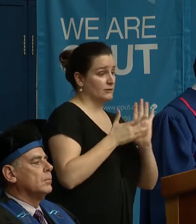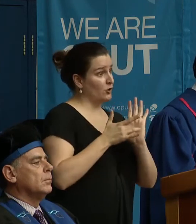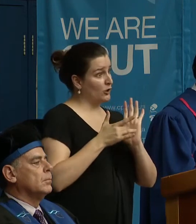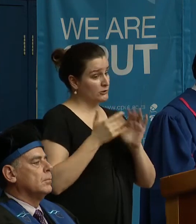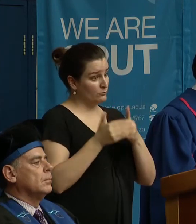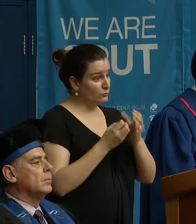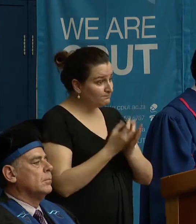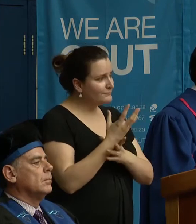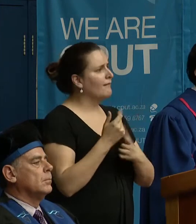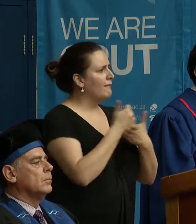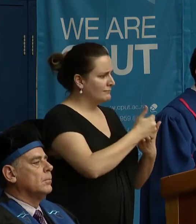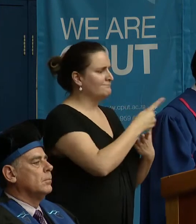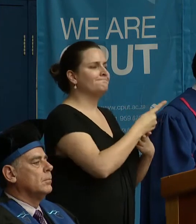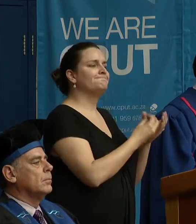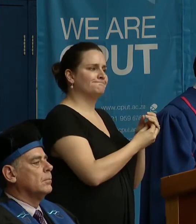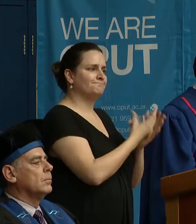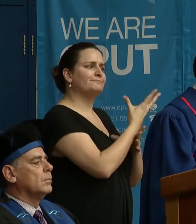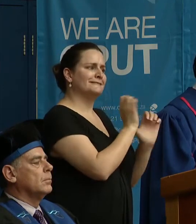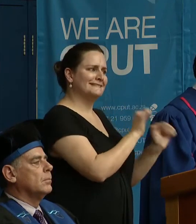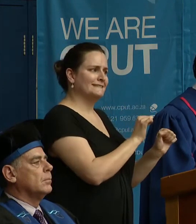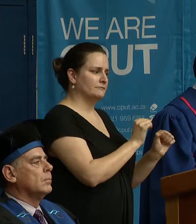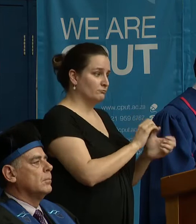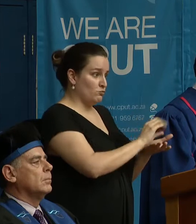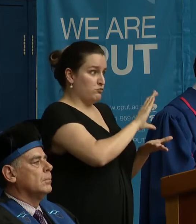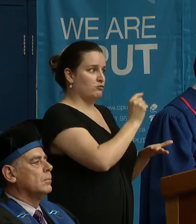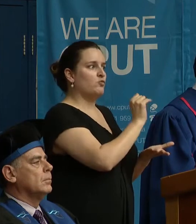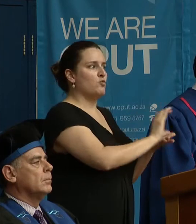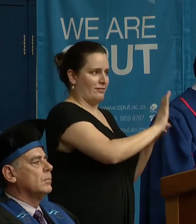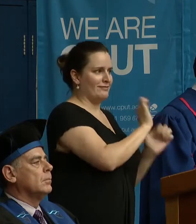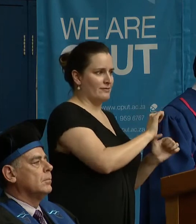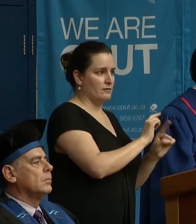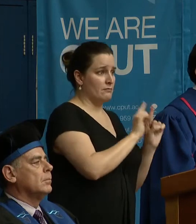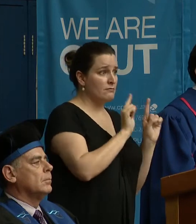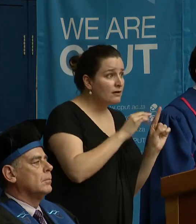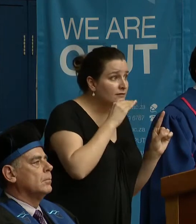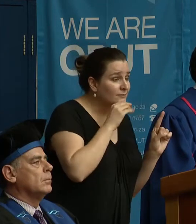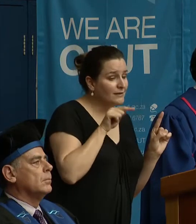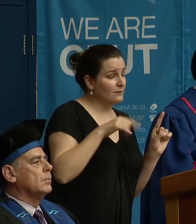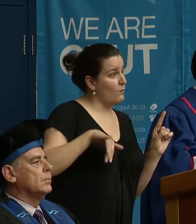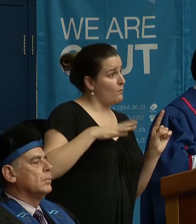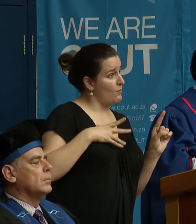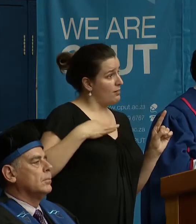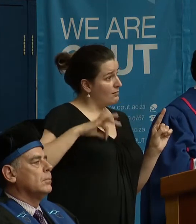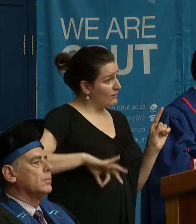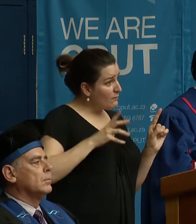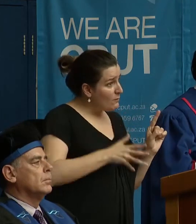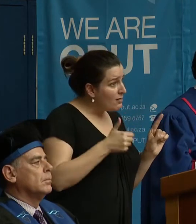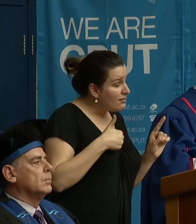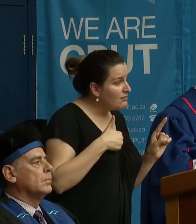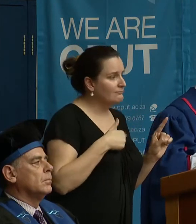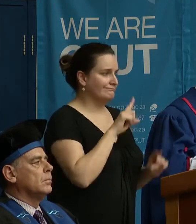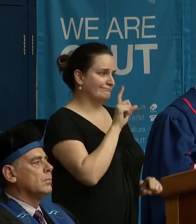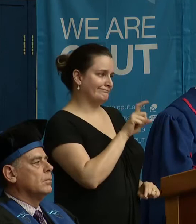an economy and does create wealth, but there is no economic law that says that everyone will benefit. And I think it's important for people to